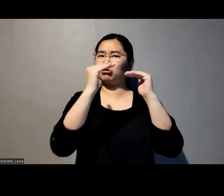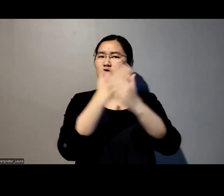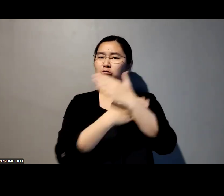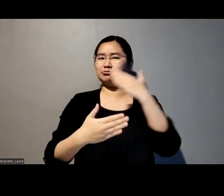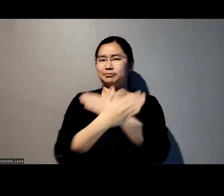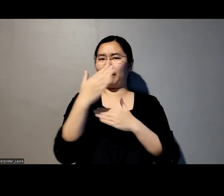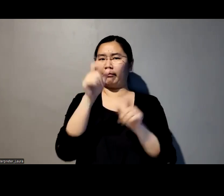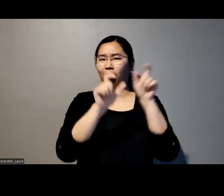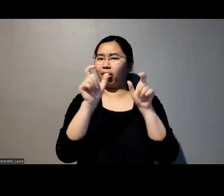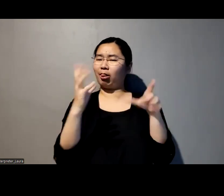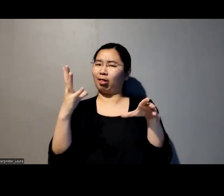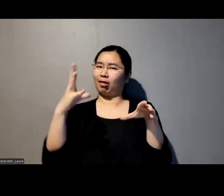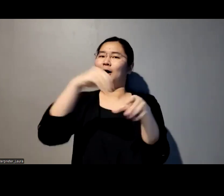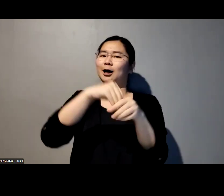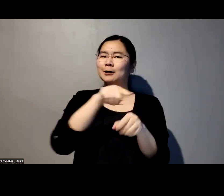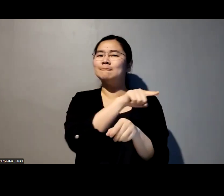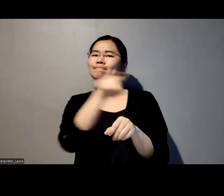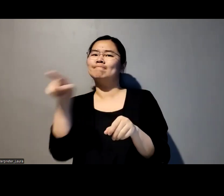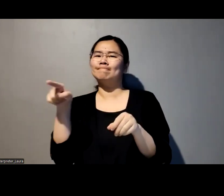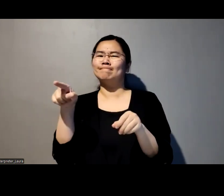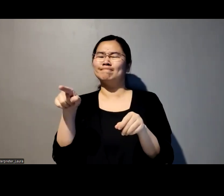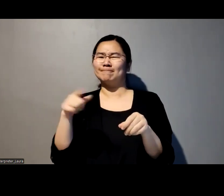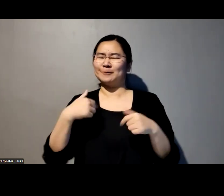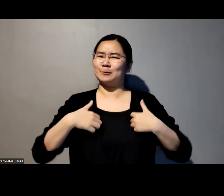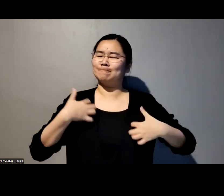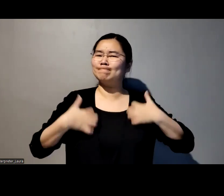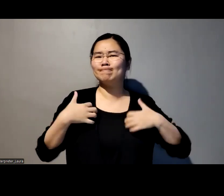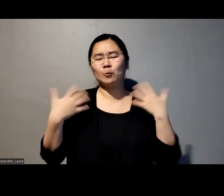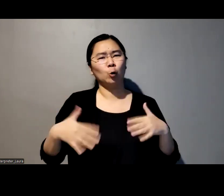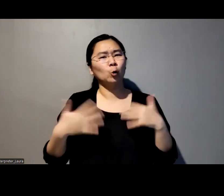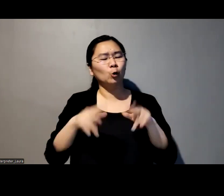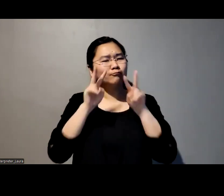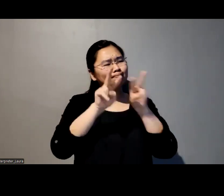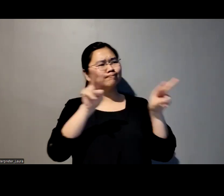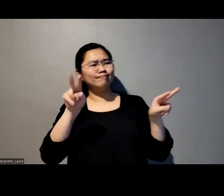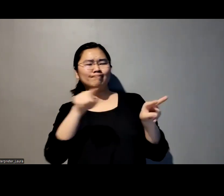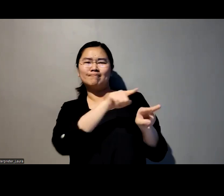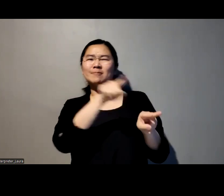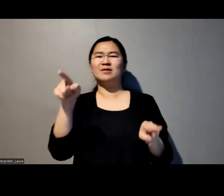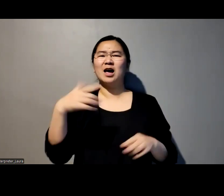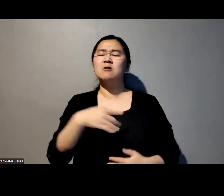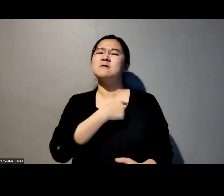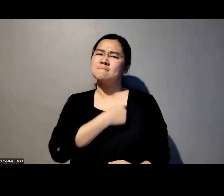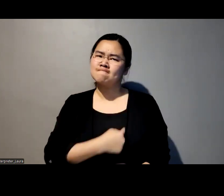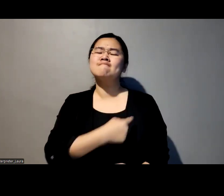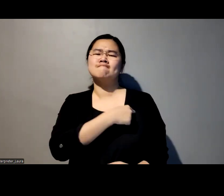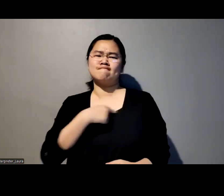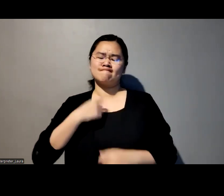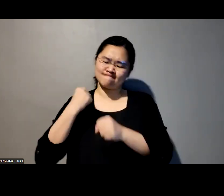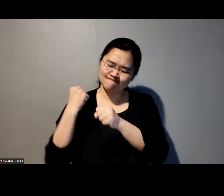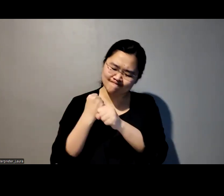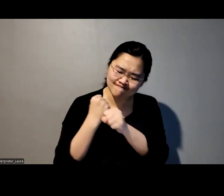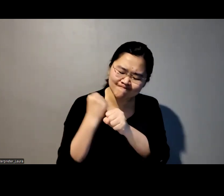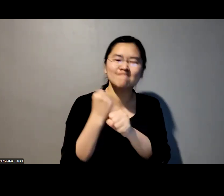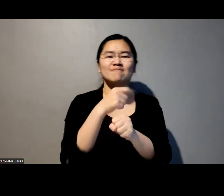deinstitutionalization in various contexts. We have speakers from Latin America, from Africa, from Europe and the